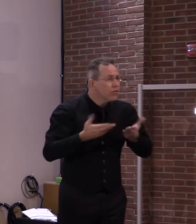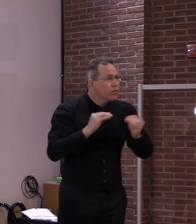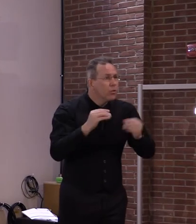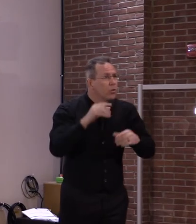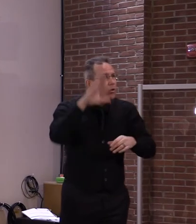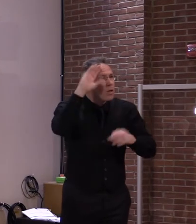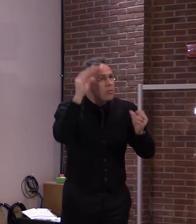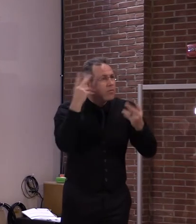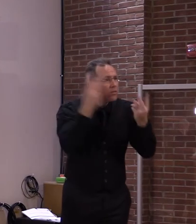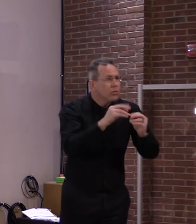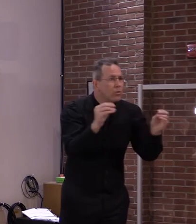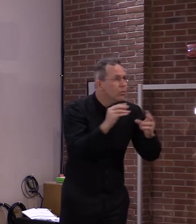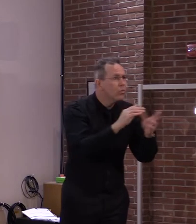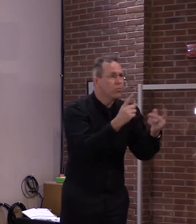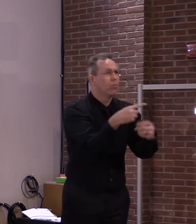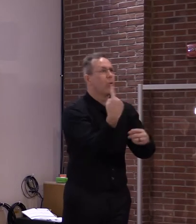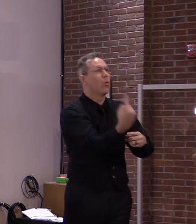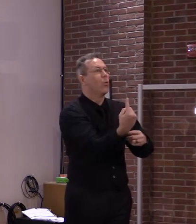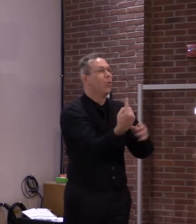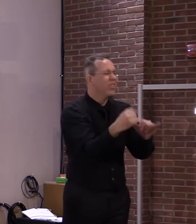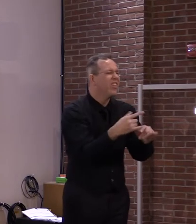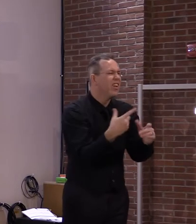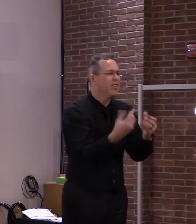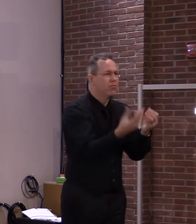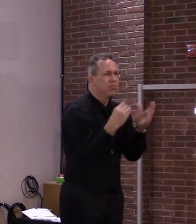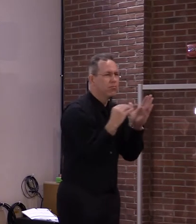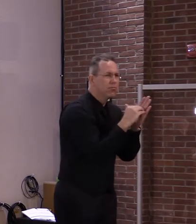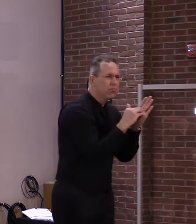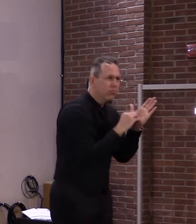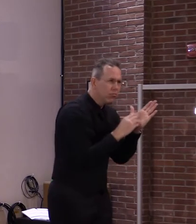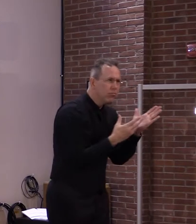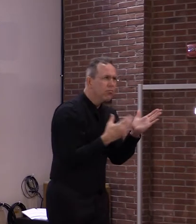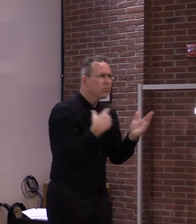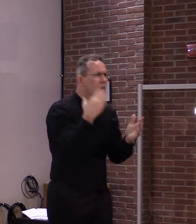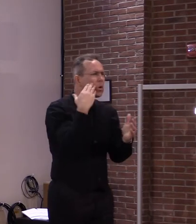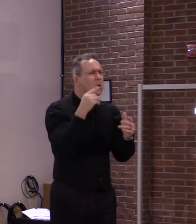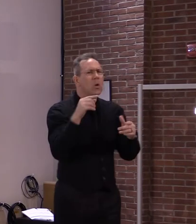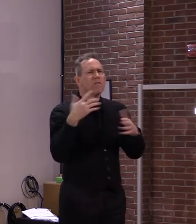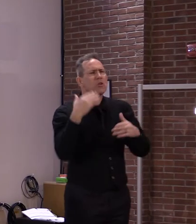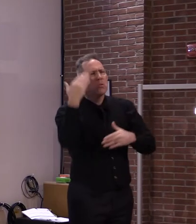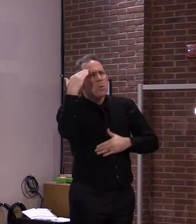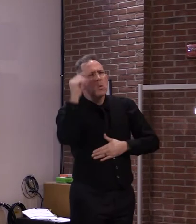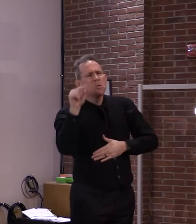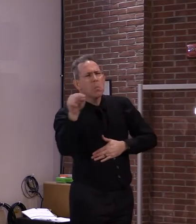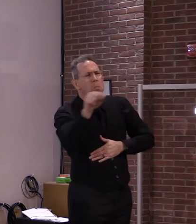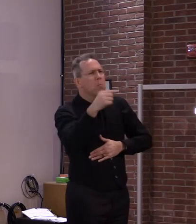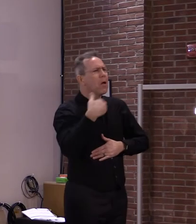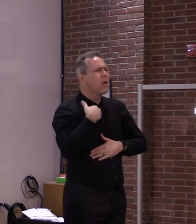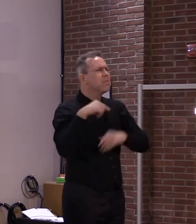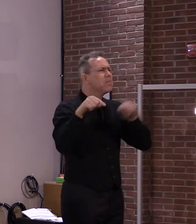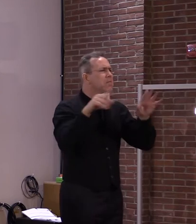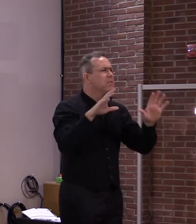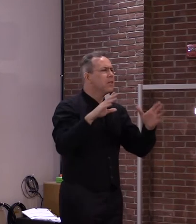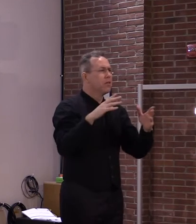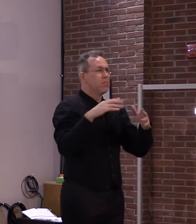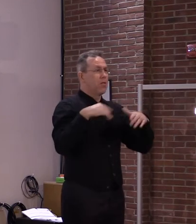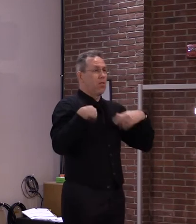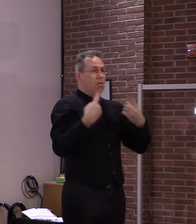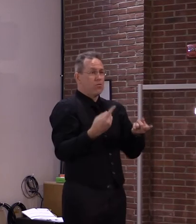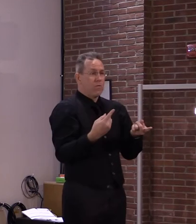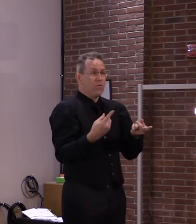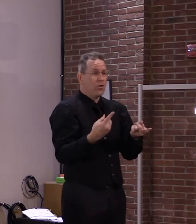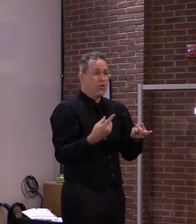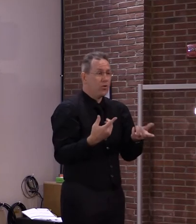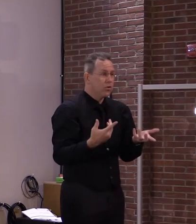agencies right now know who they are uh and and um because they deliver services all the